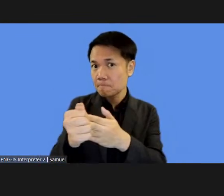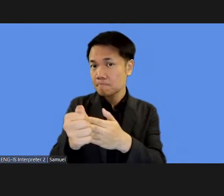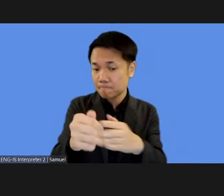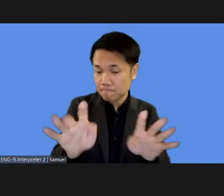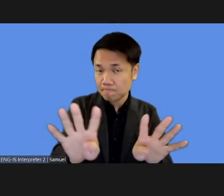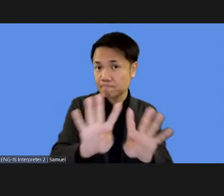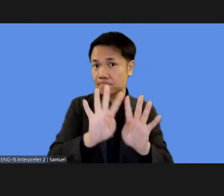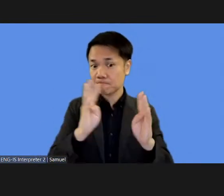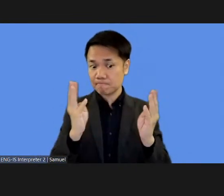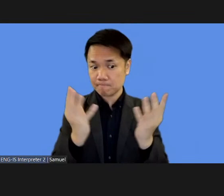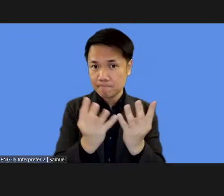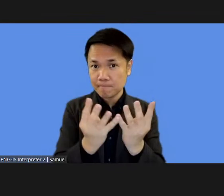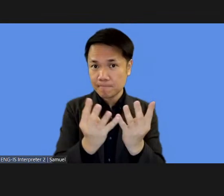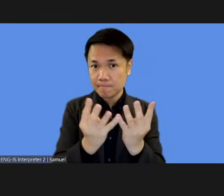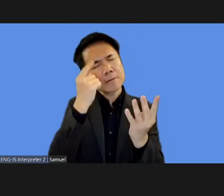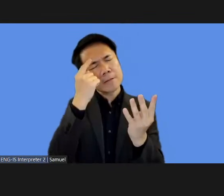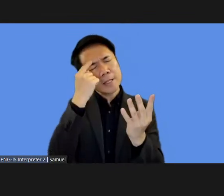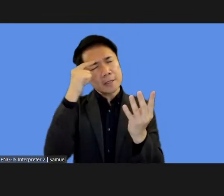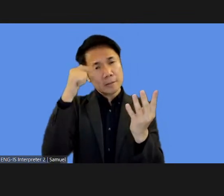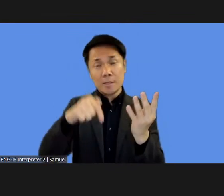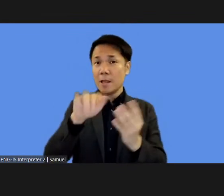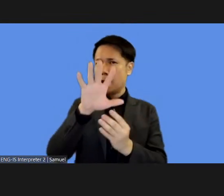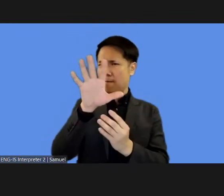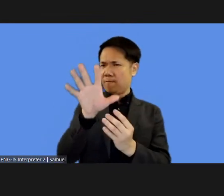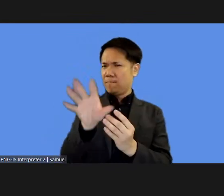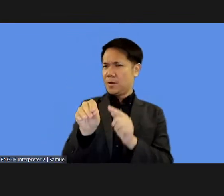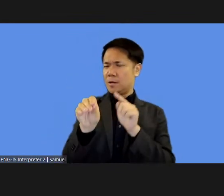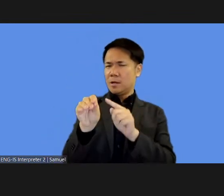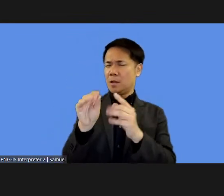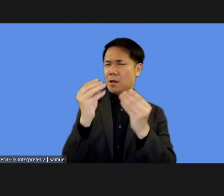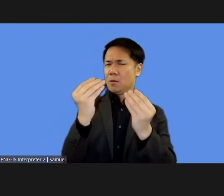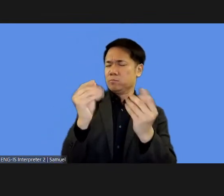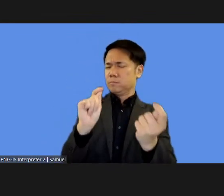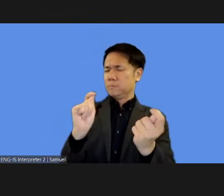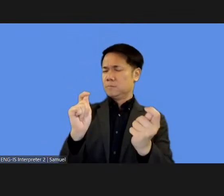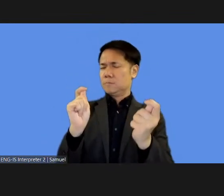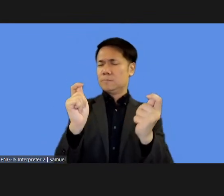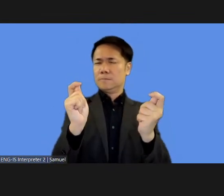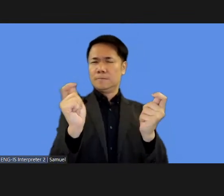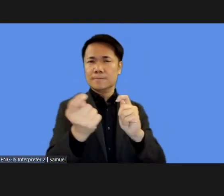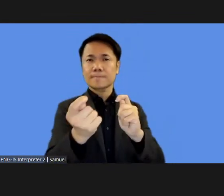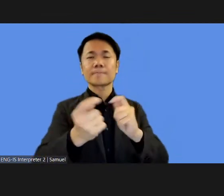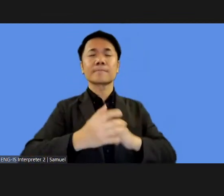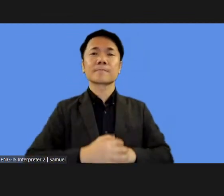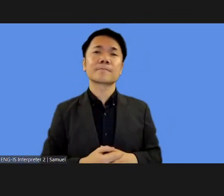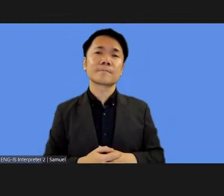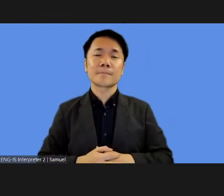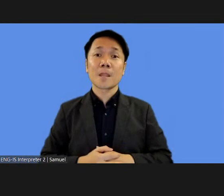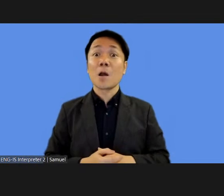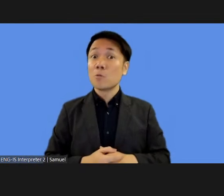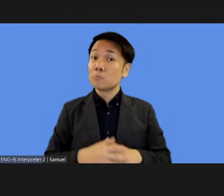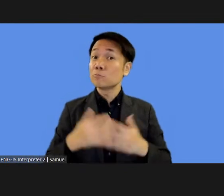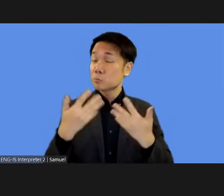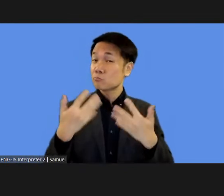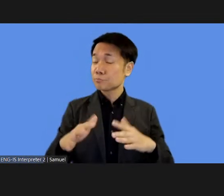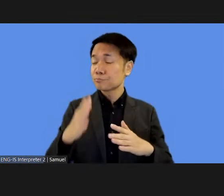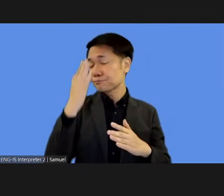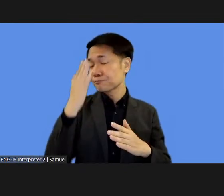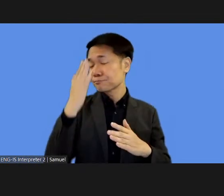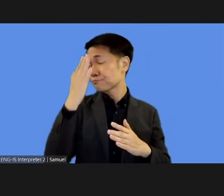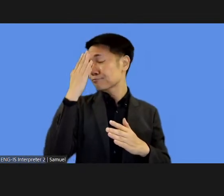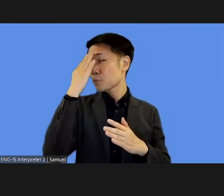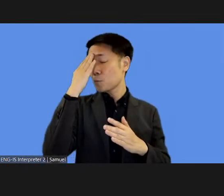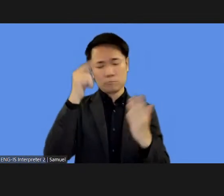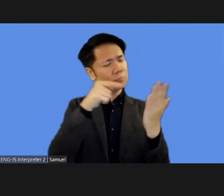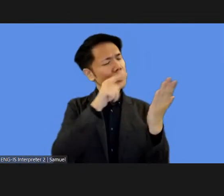and economic transformation on the continent. So the policies are there, the opportunities are there, but the main issues